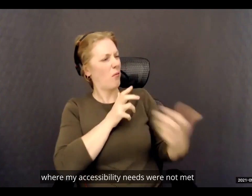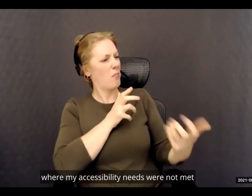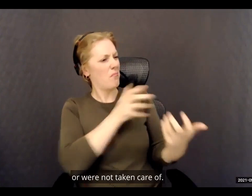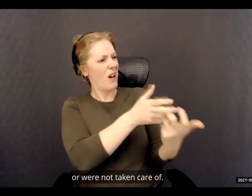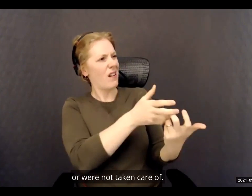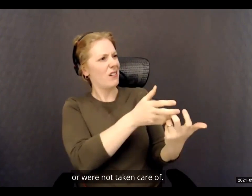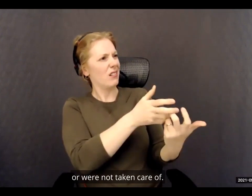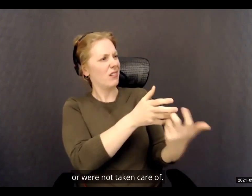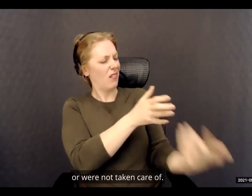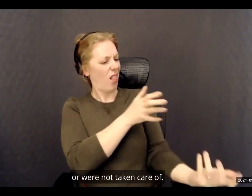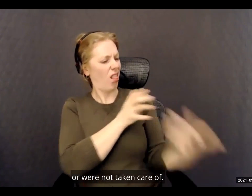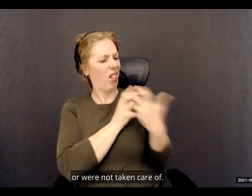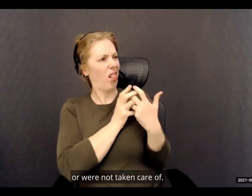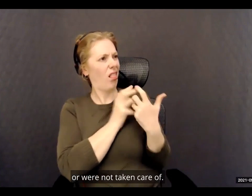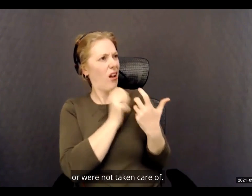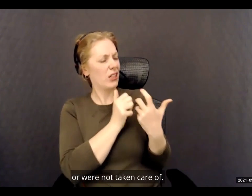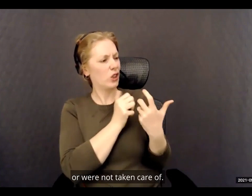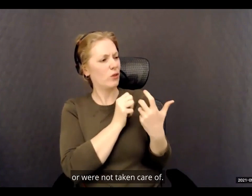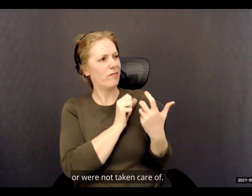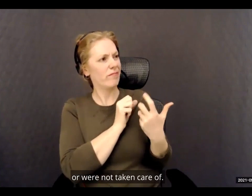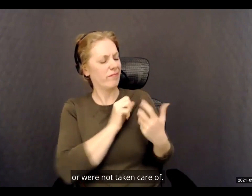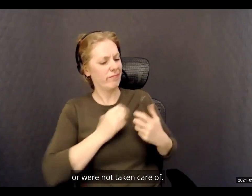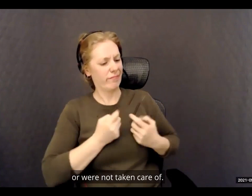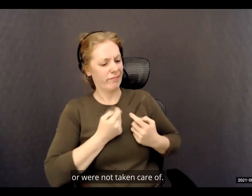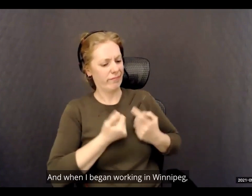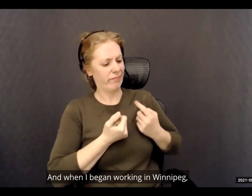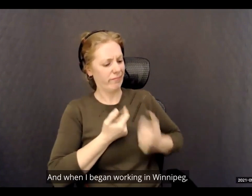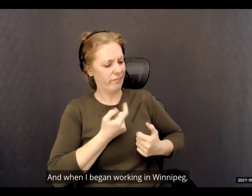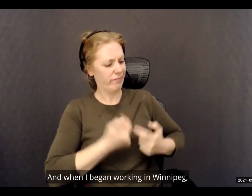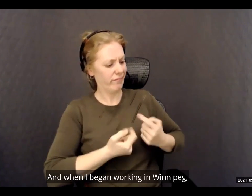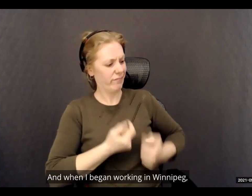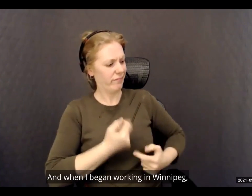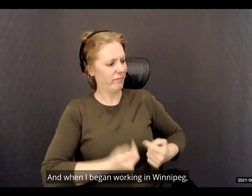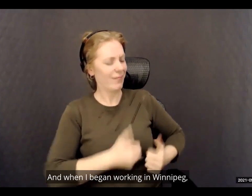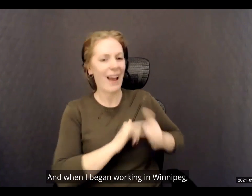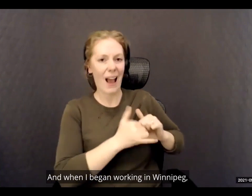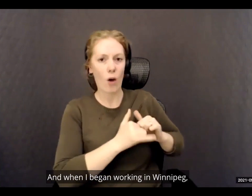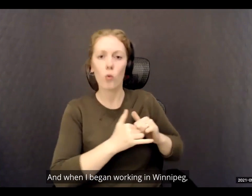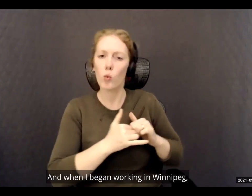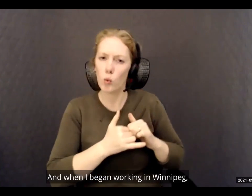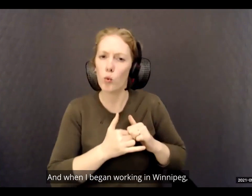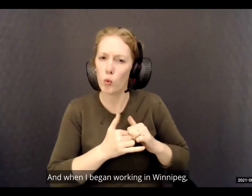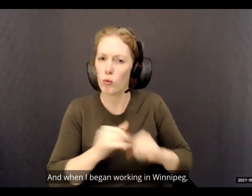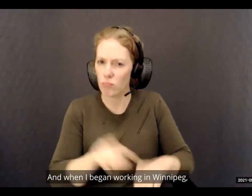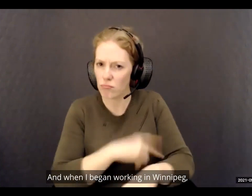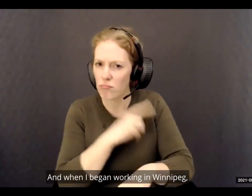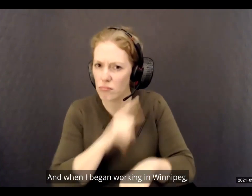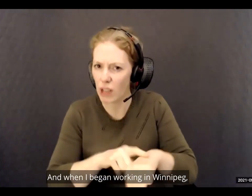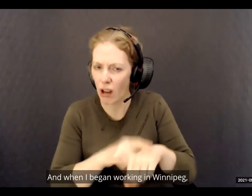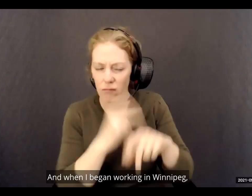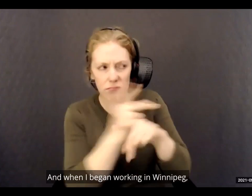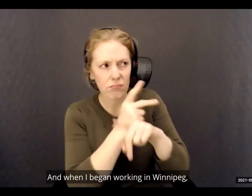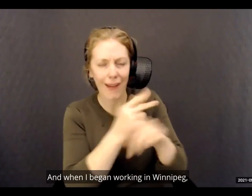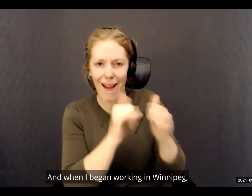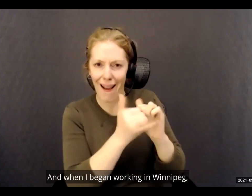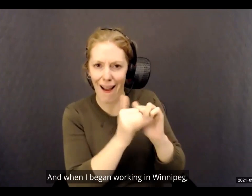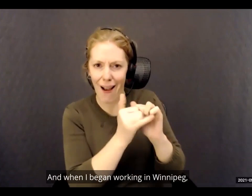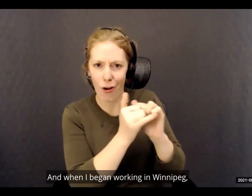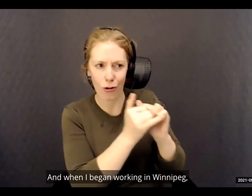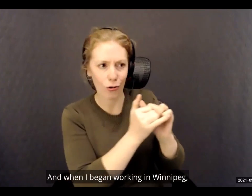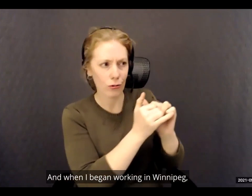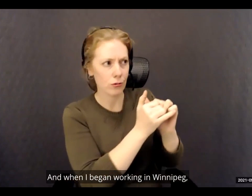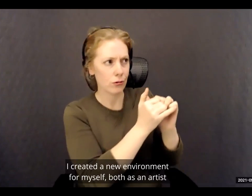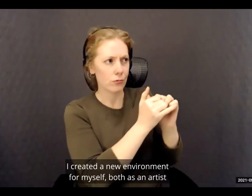met or were not taken care of. And when I began working in